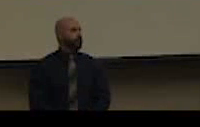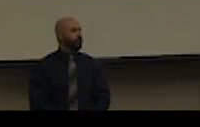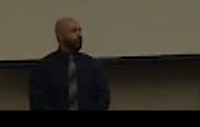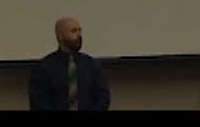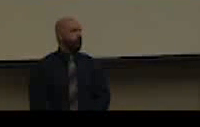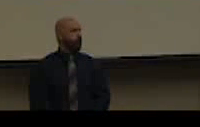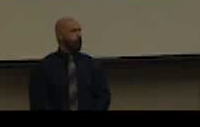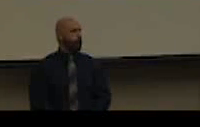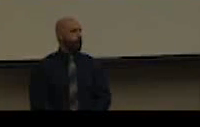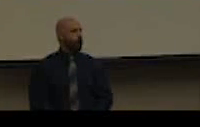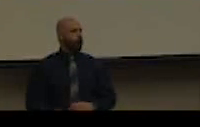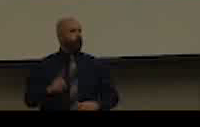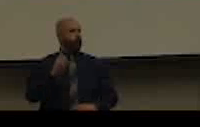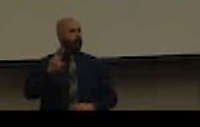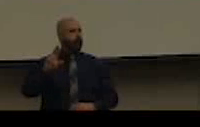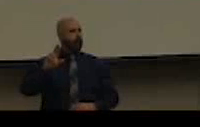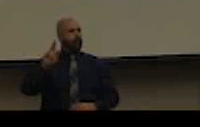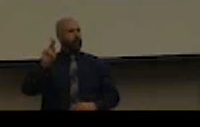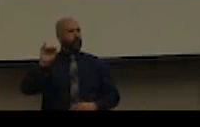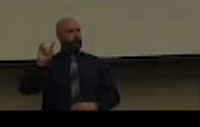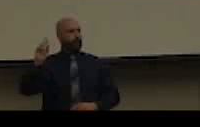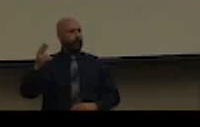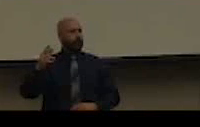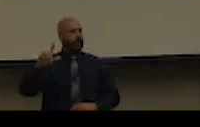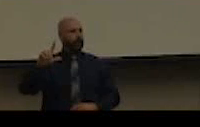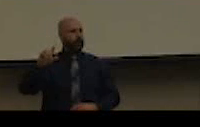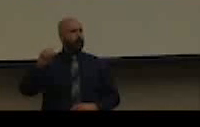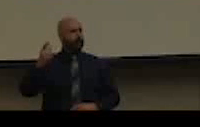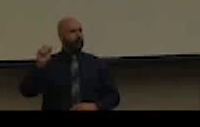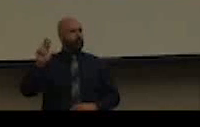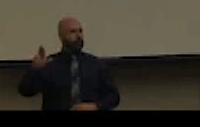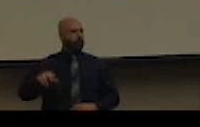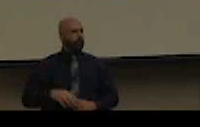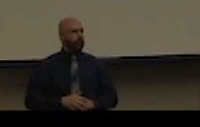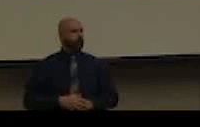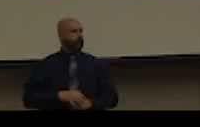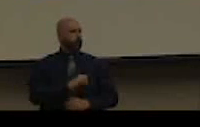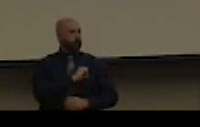Dr. Keith Leggett. Present. Senator Beth Mazel.